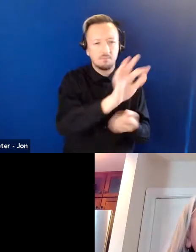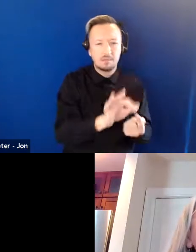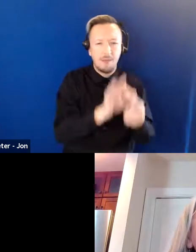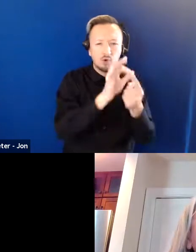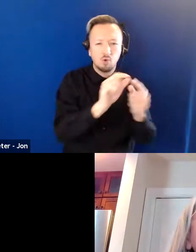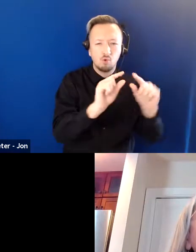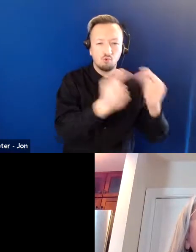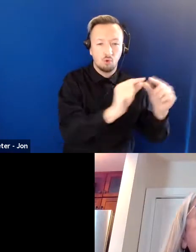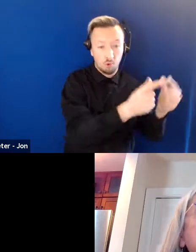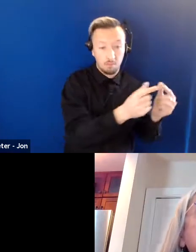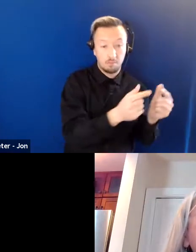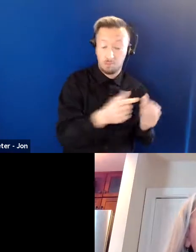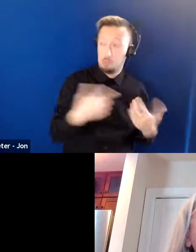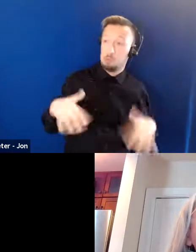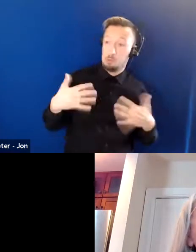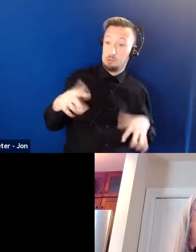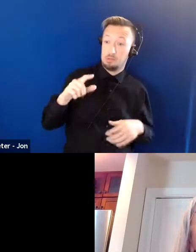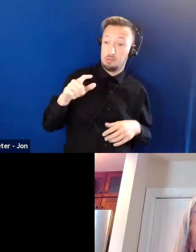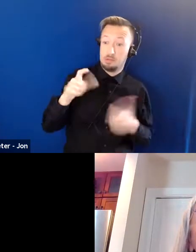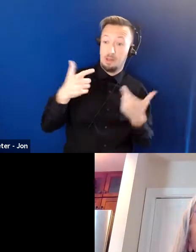Wow, that was a big question.